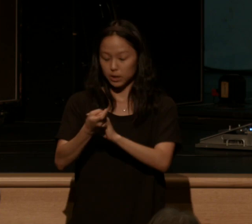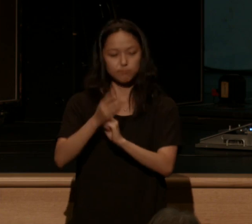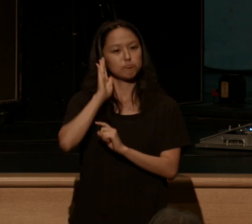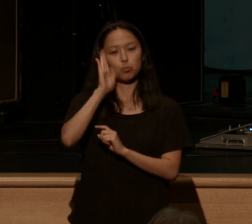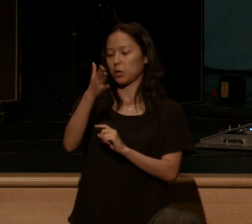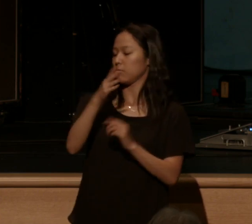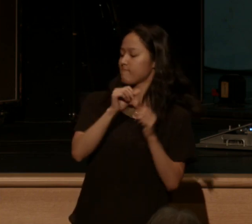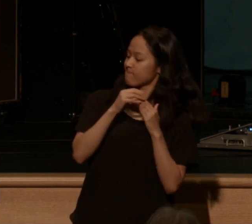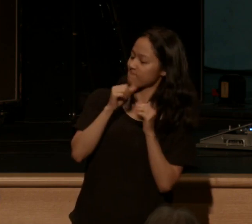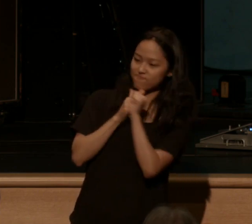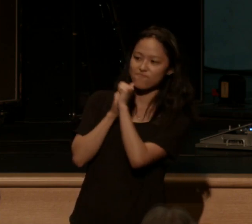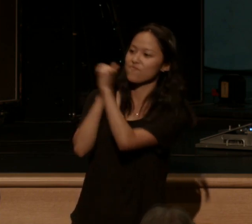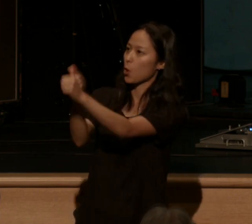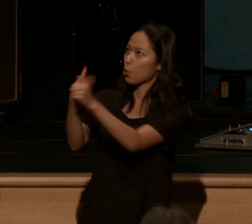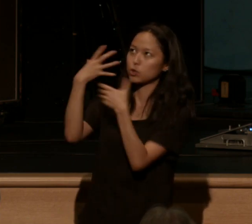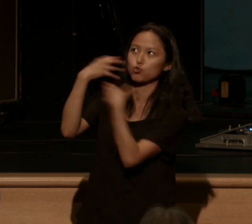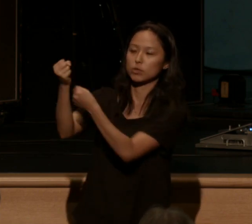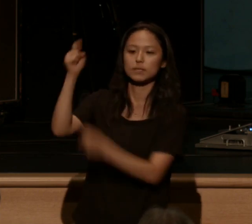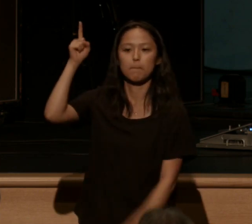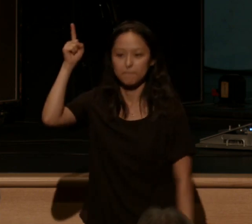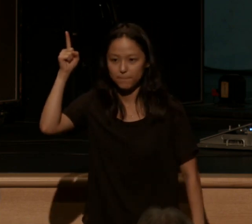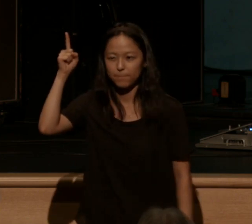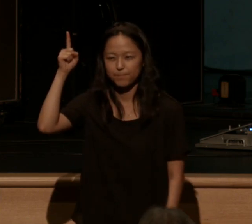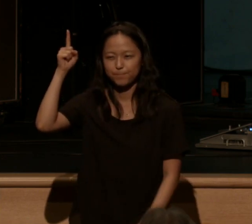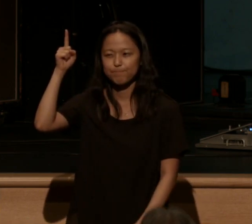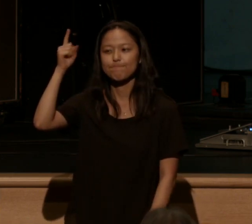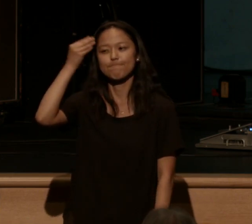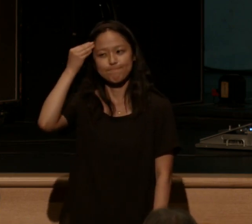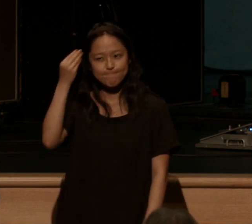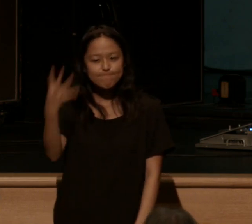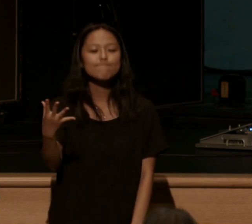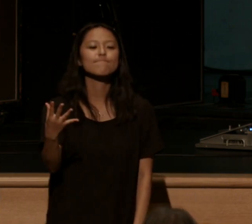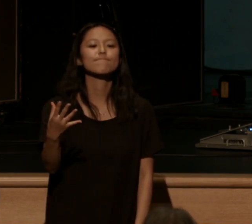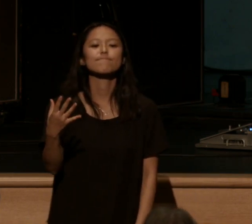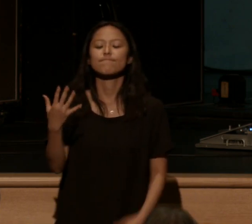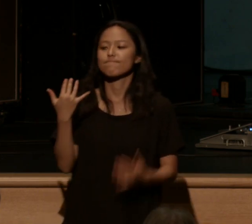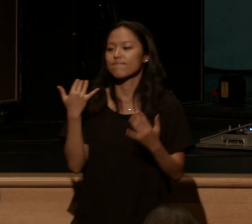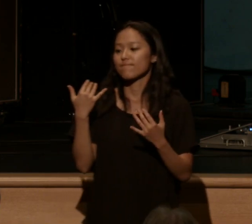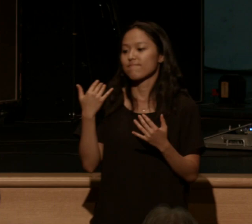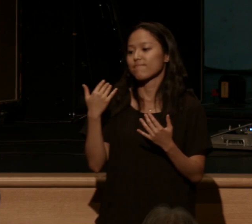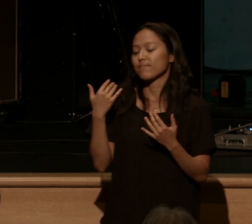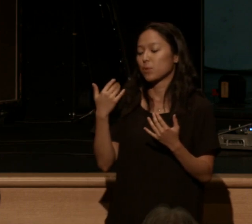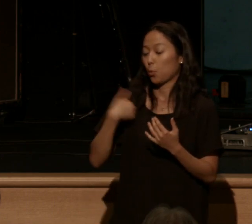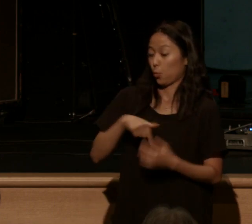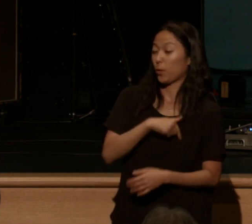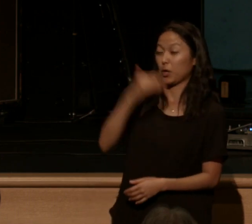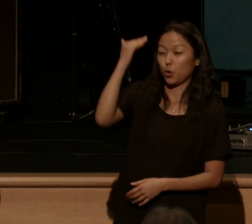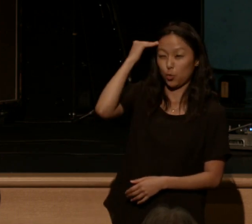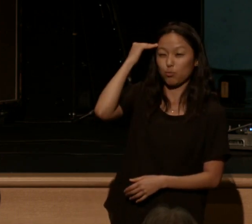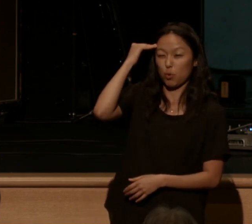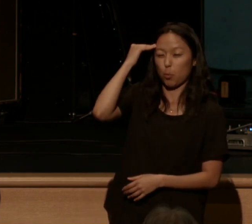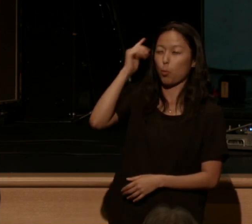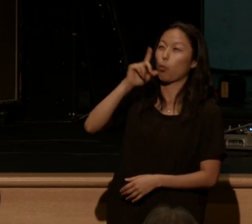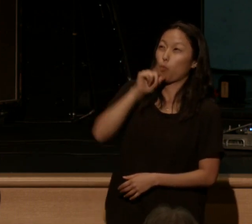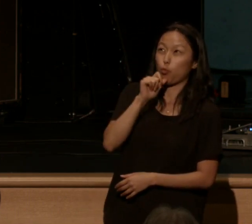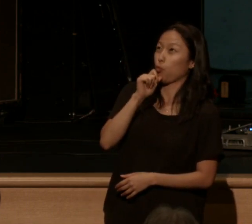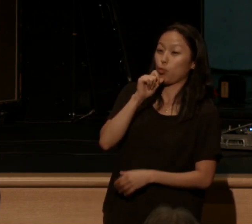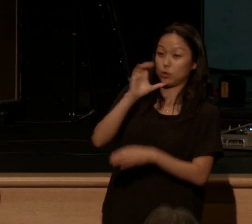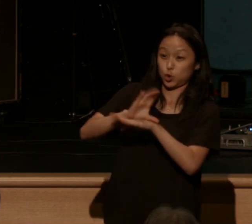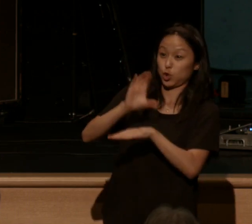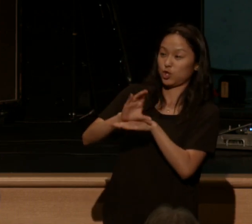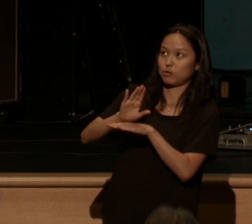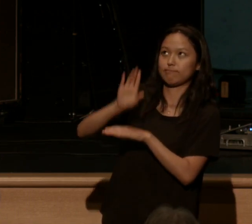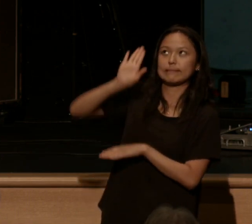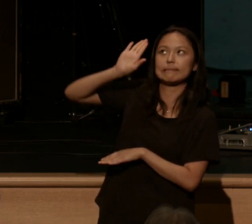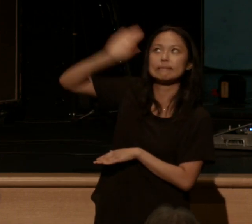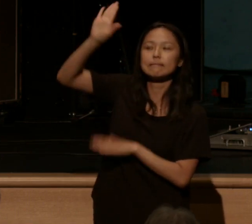will trust him in the process. I want to make sure you know that. We hold these things loosely in terms of we know whose church it is, Jesus Christ,